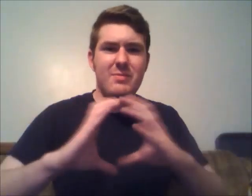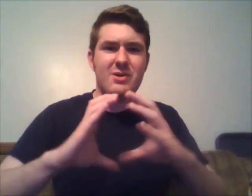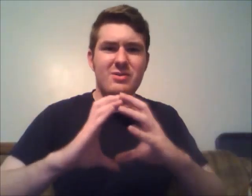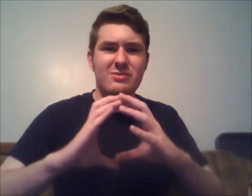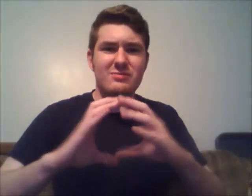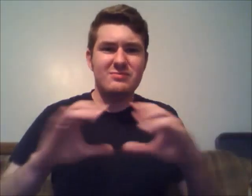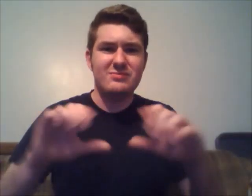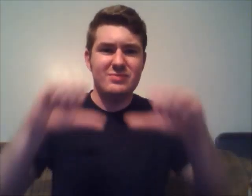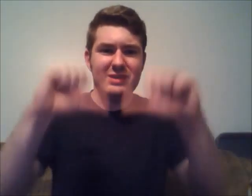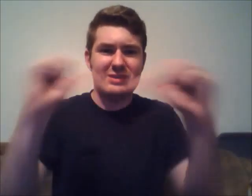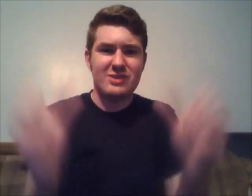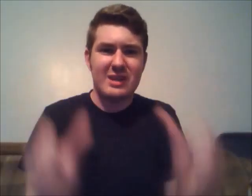ball like shape.